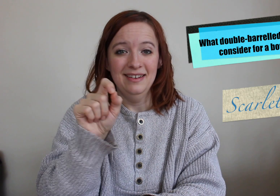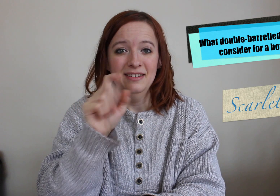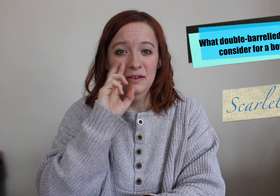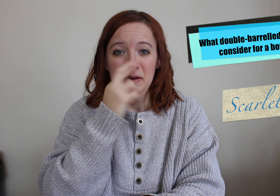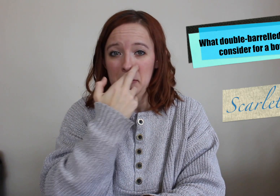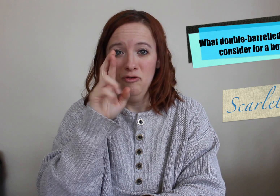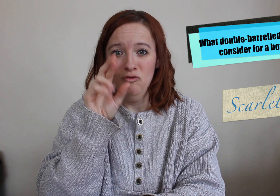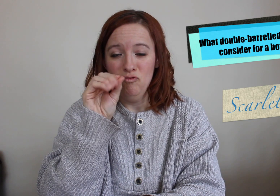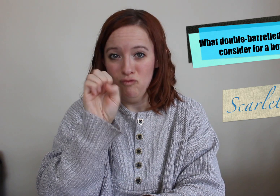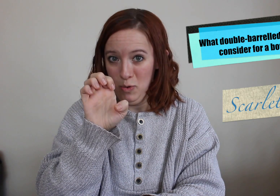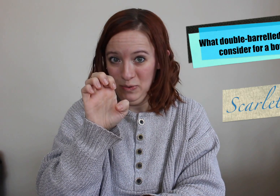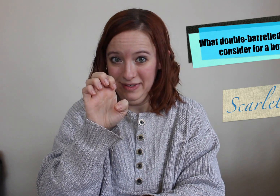Scarlet Rose